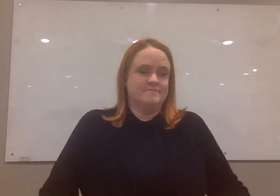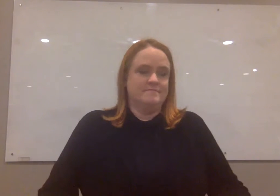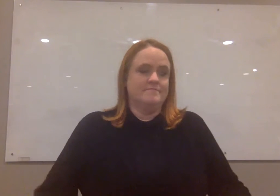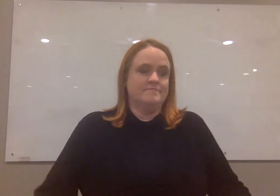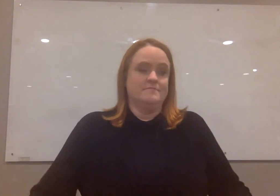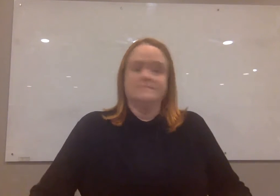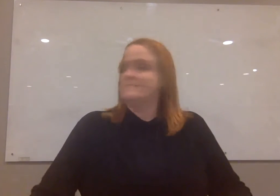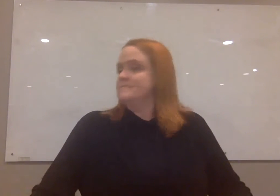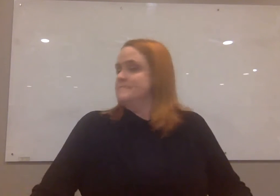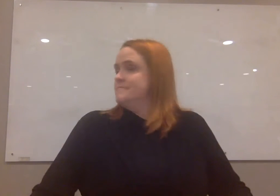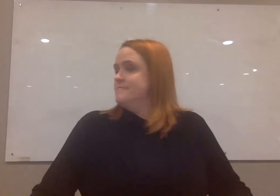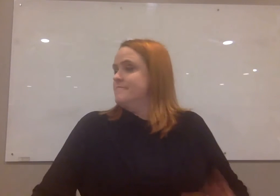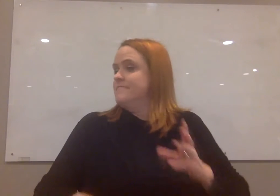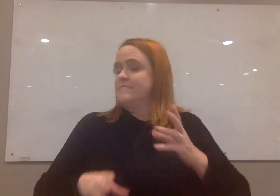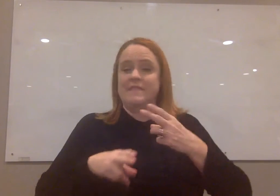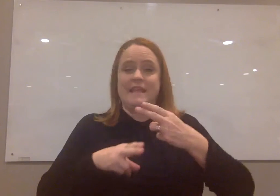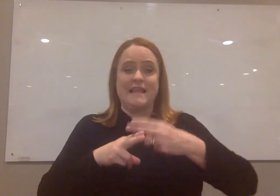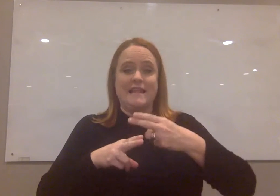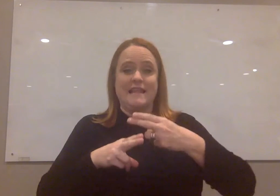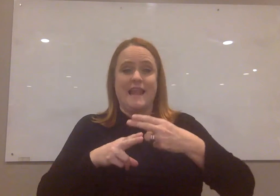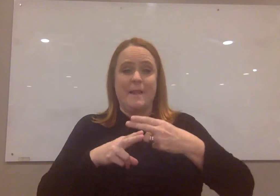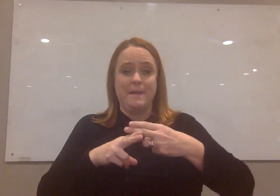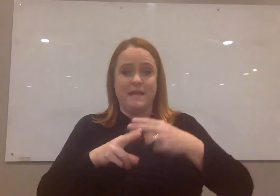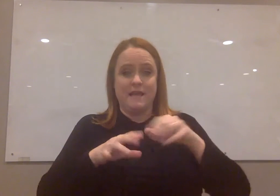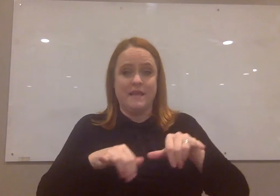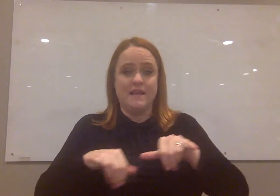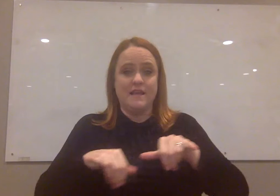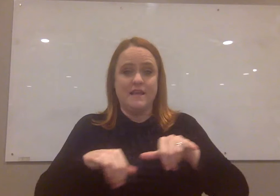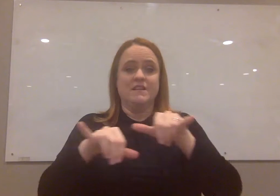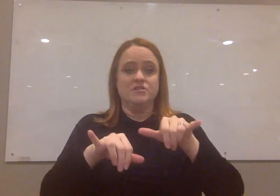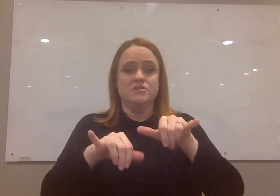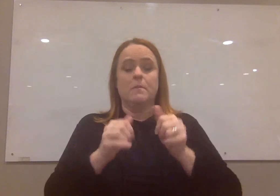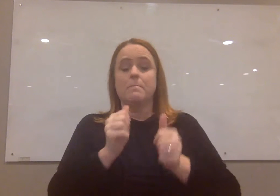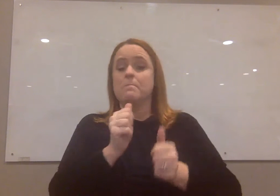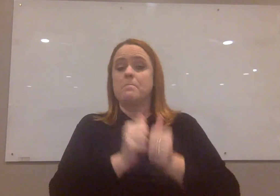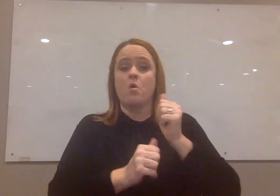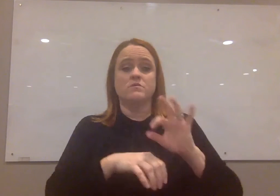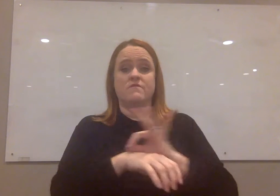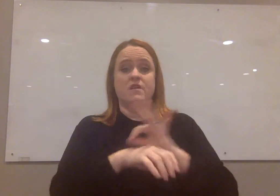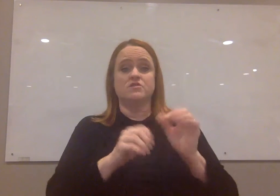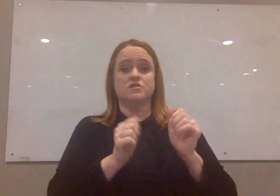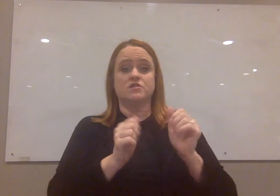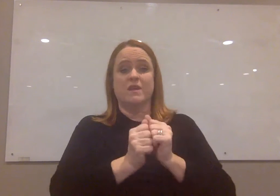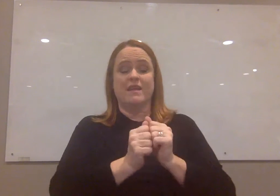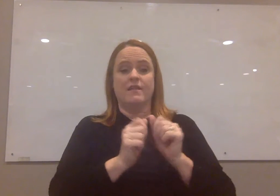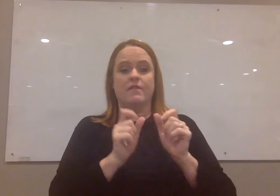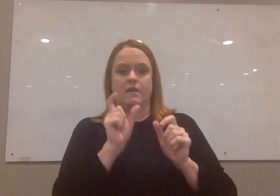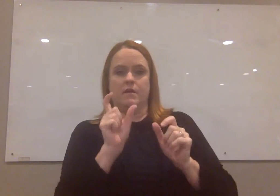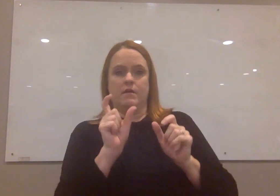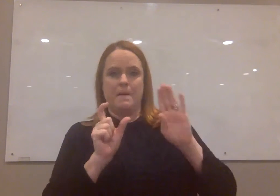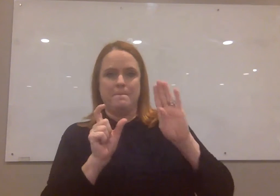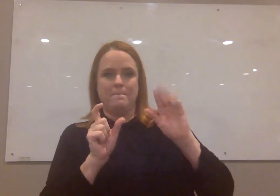For a naming convention, most functions with a bang after the name will raise an exception